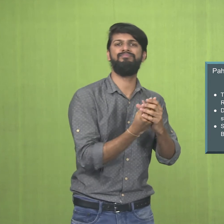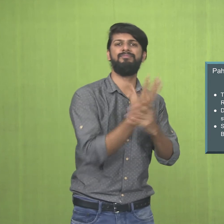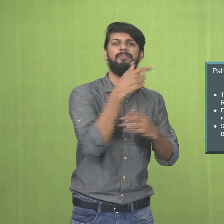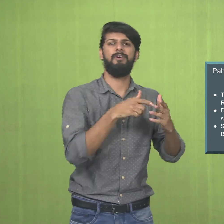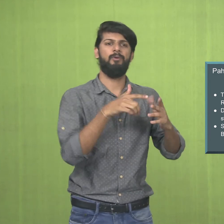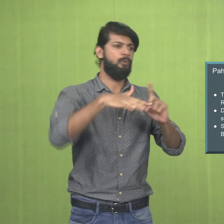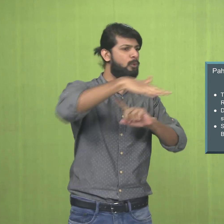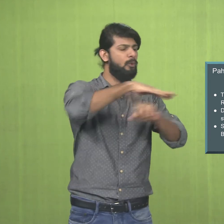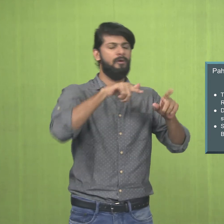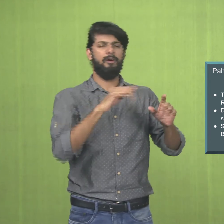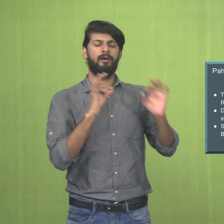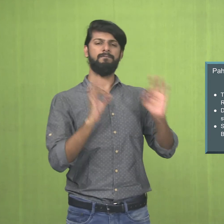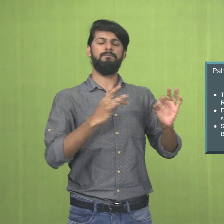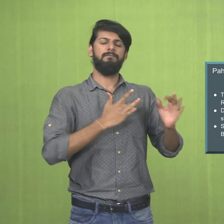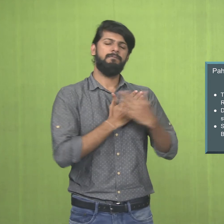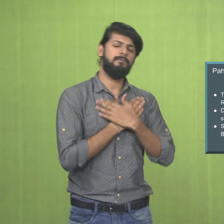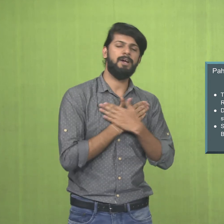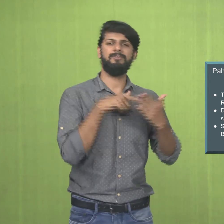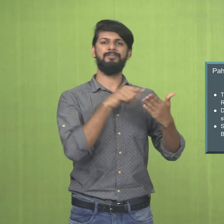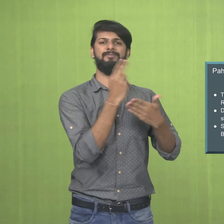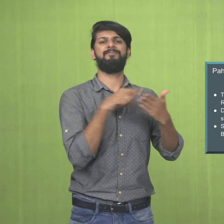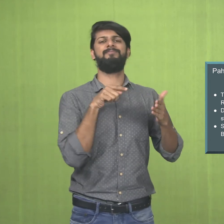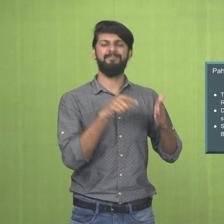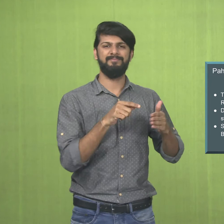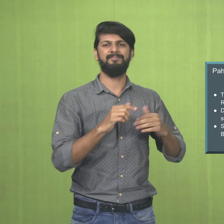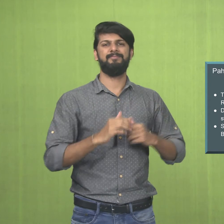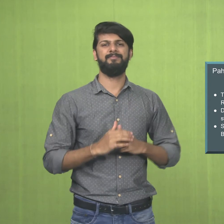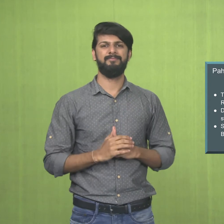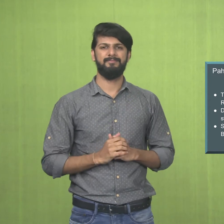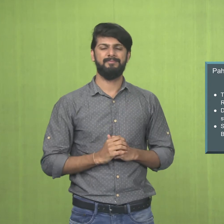themes for painting.